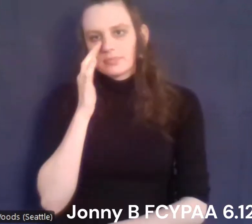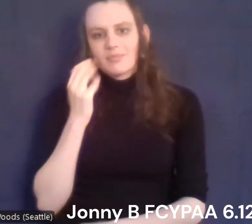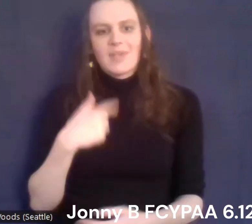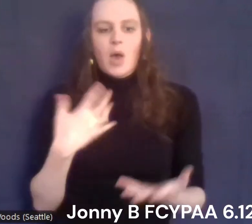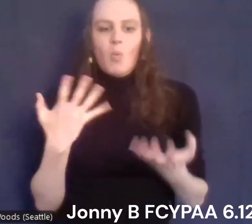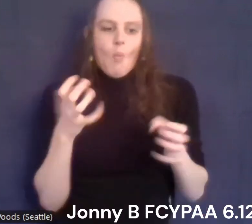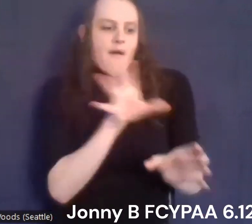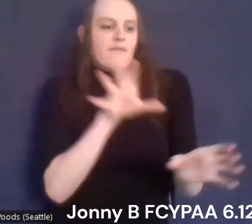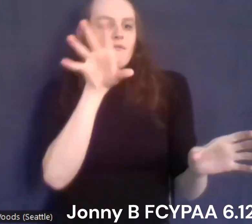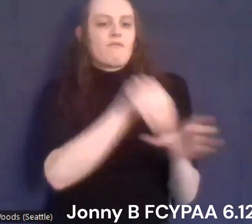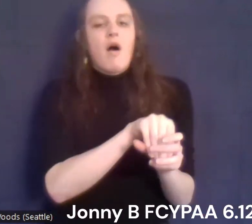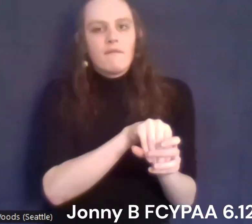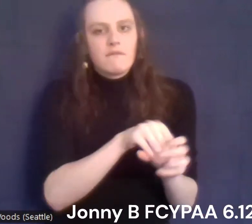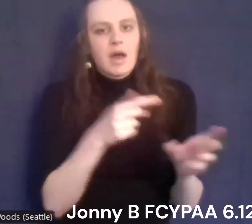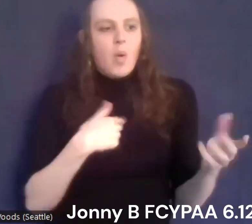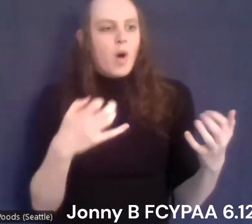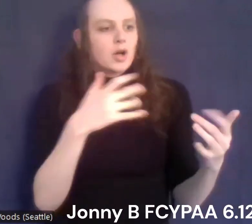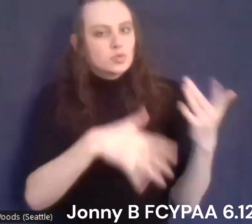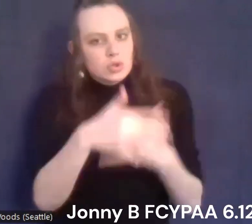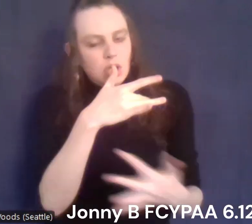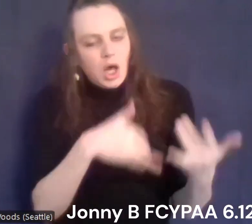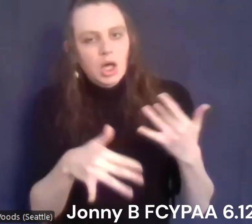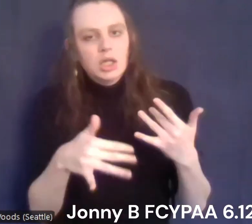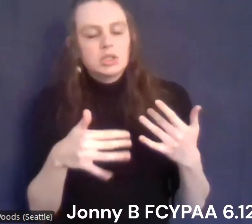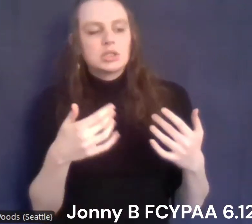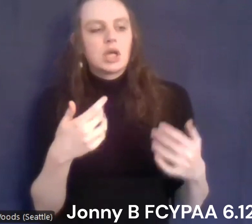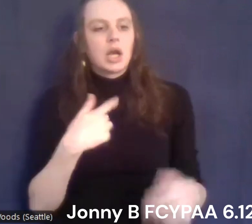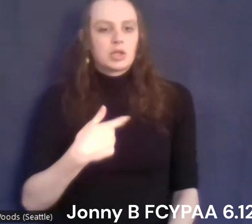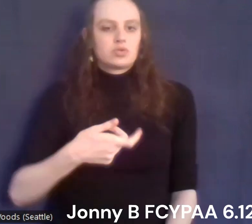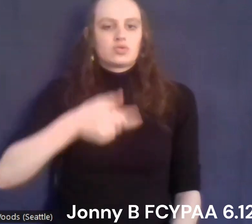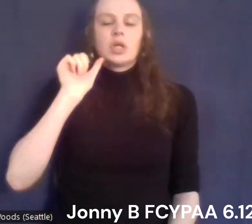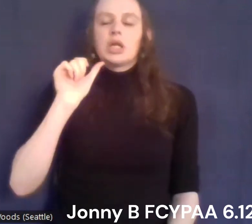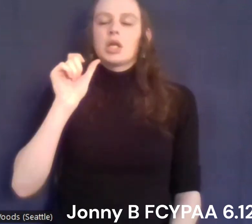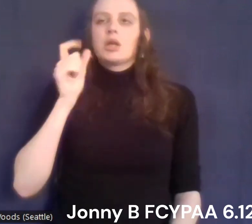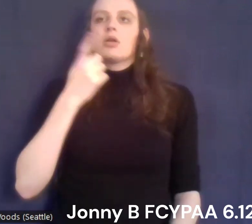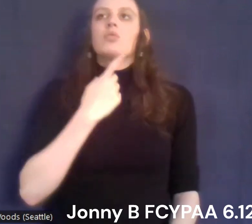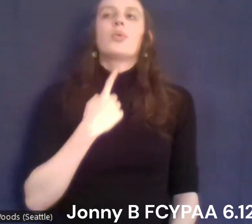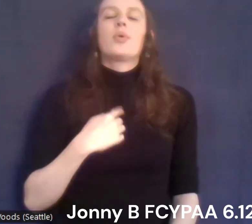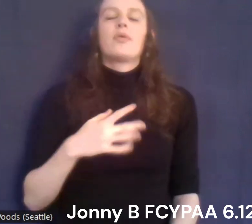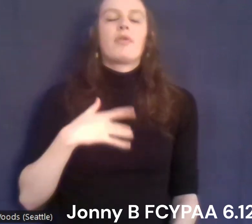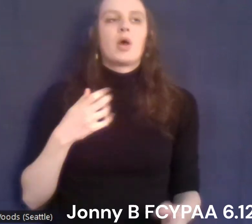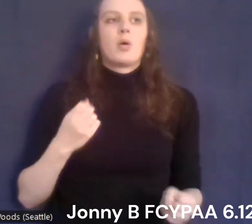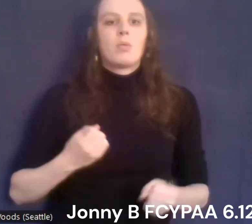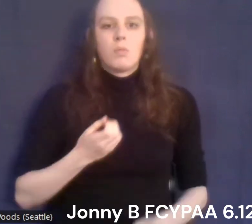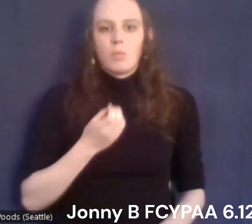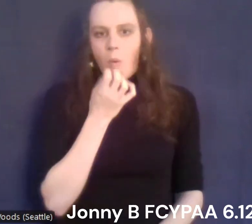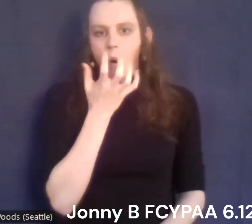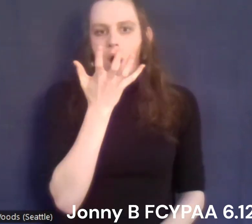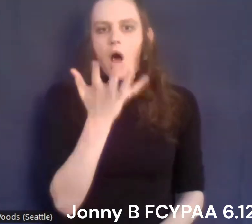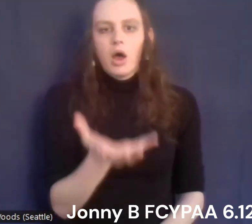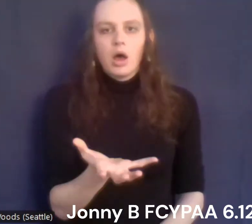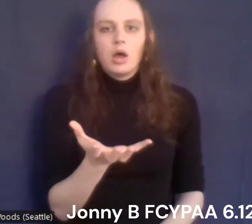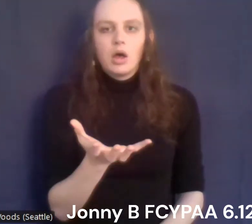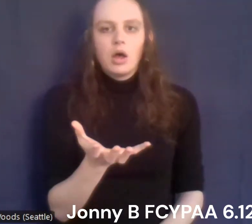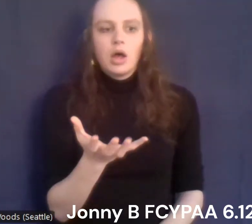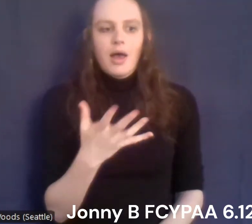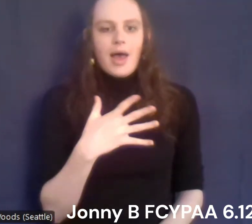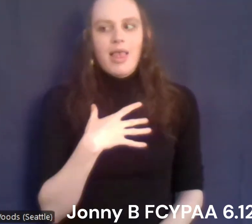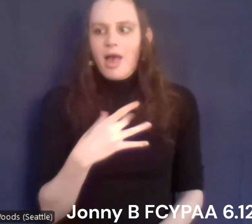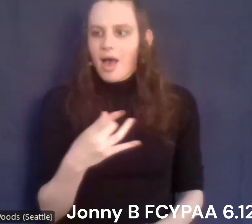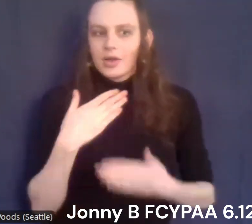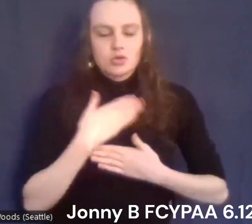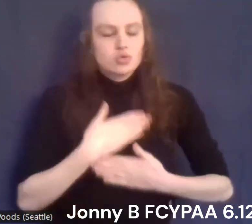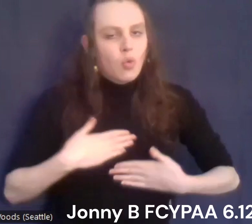of. And I took that drink and I felt that warmth, and I liked it. I enjoyed